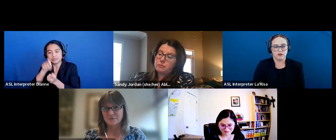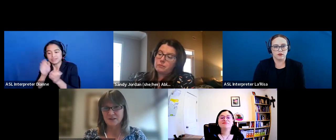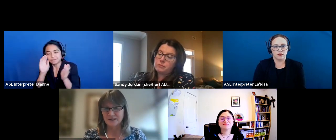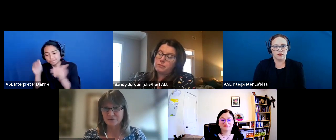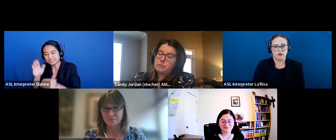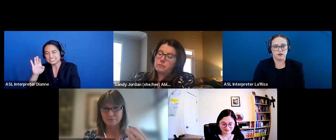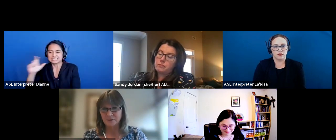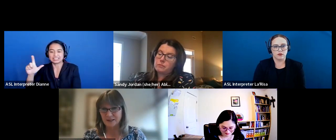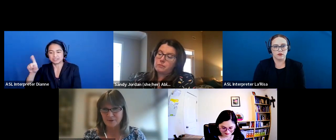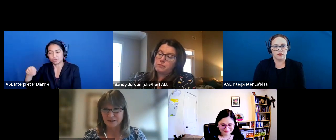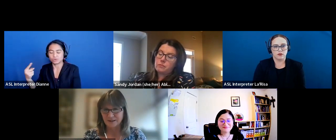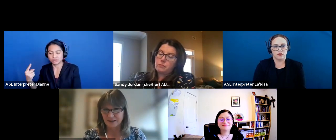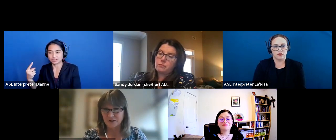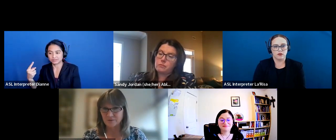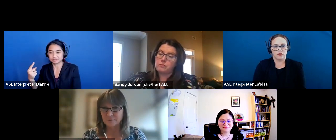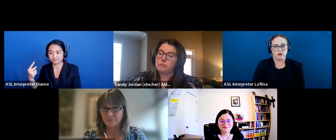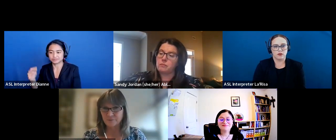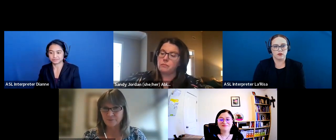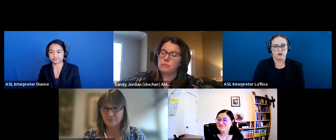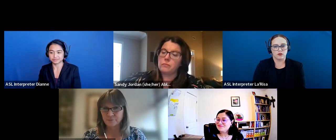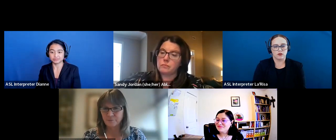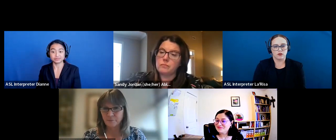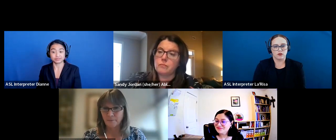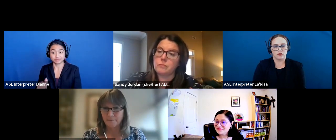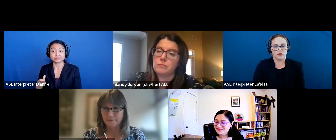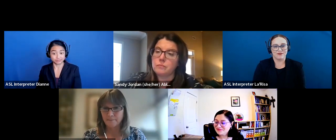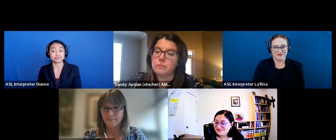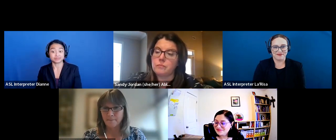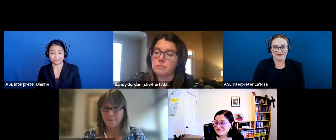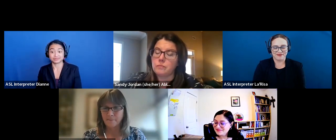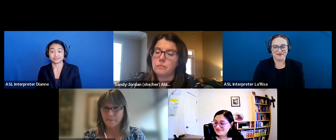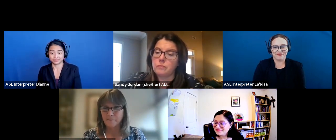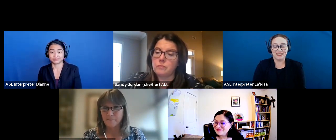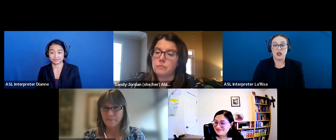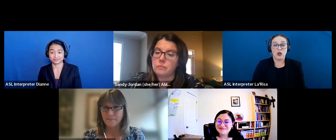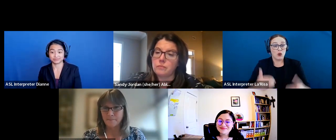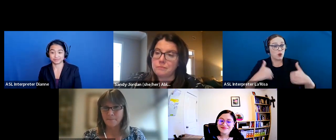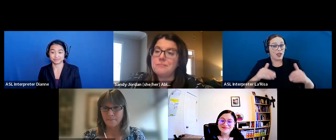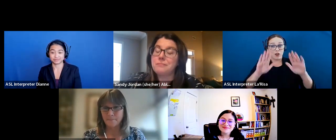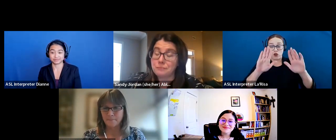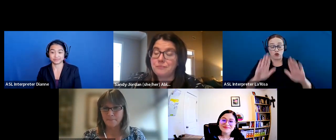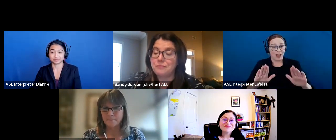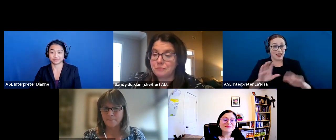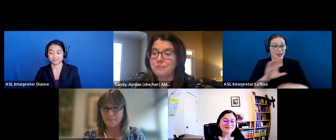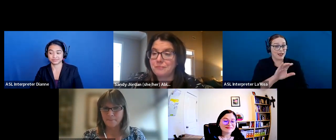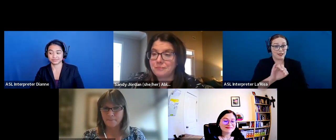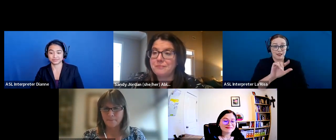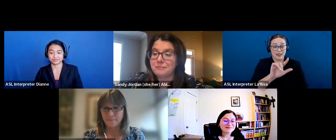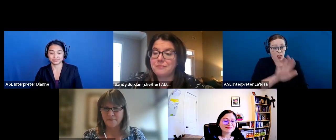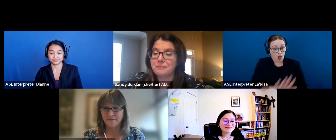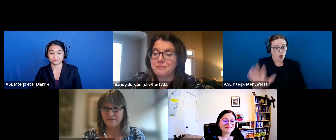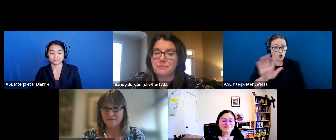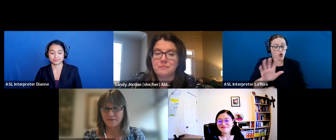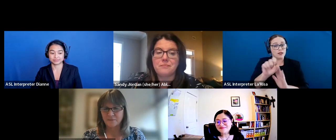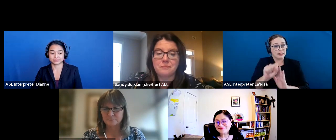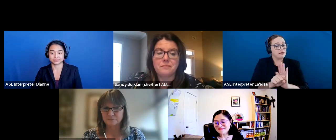for Independent Living. But Amy, and we got great centers for independent living across the state. And I've just come off of